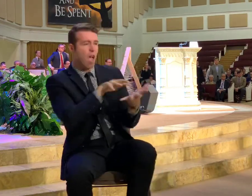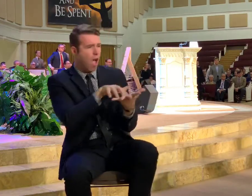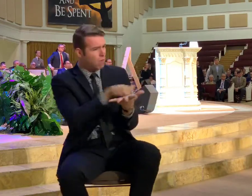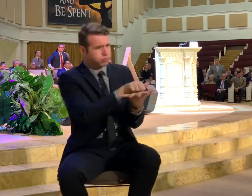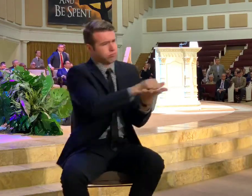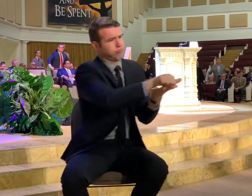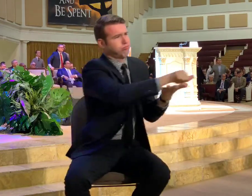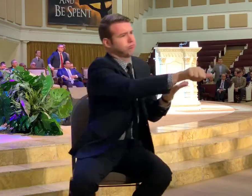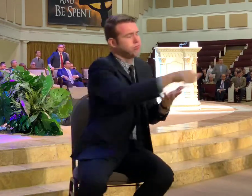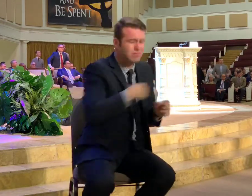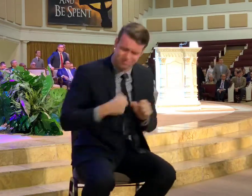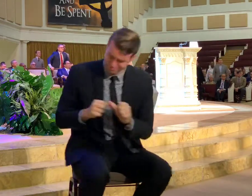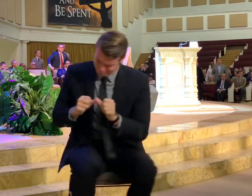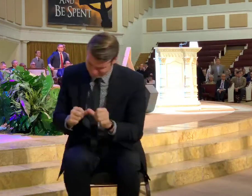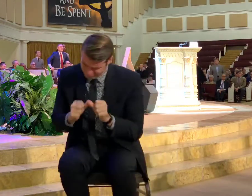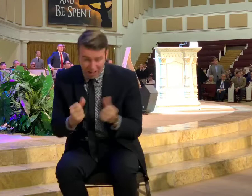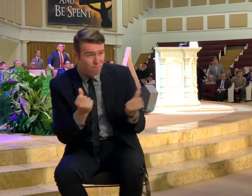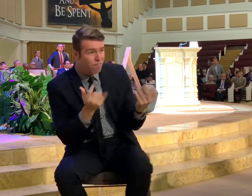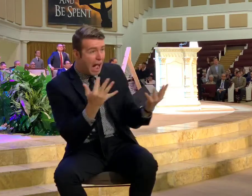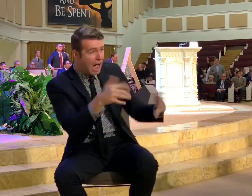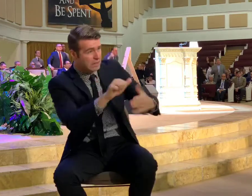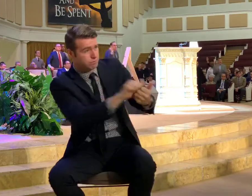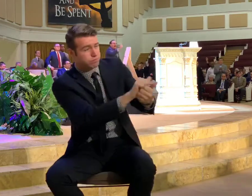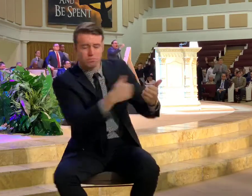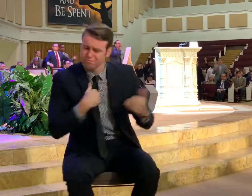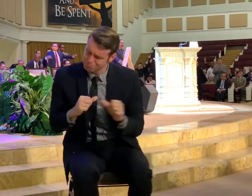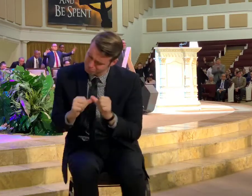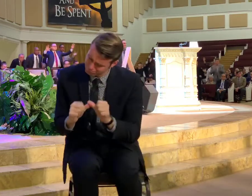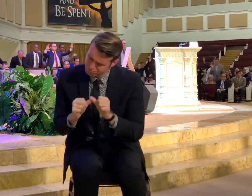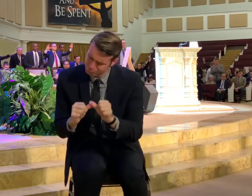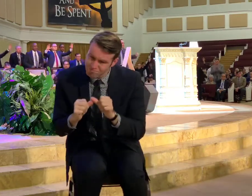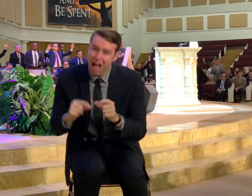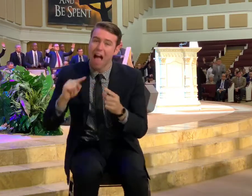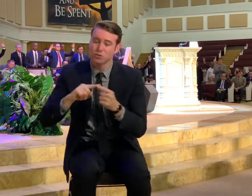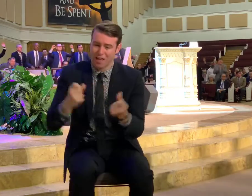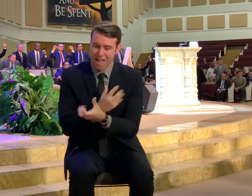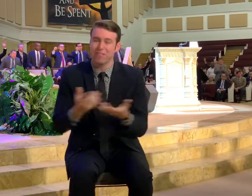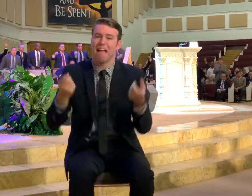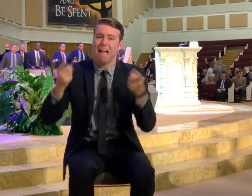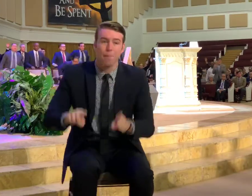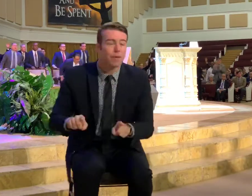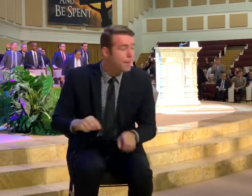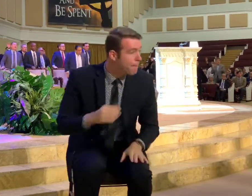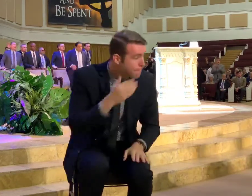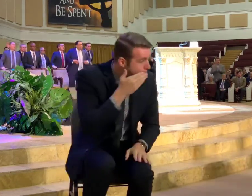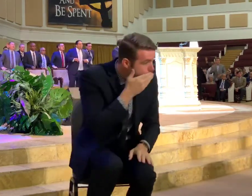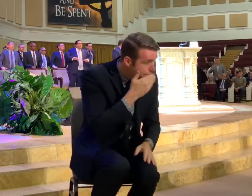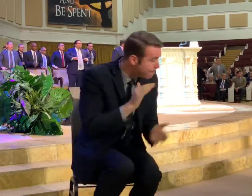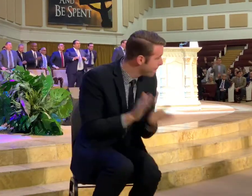enemy's camp on fire. I will not stop until he stops producing.